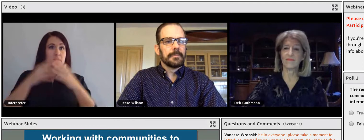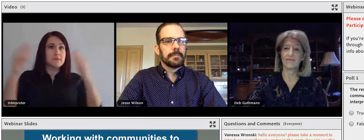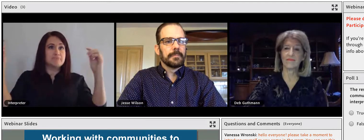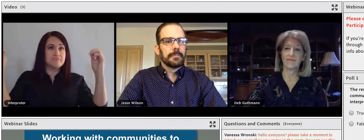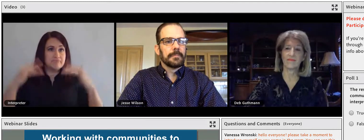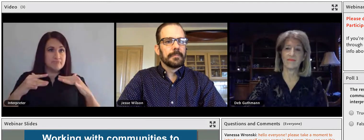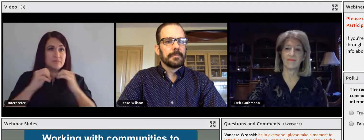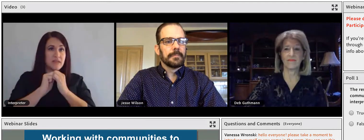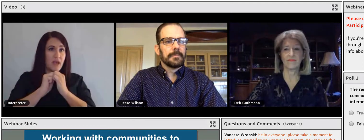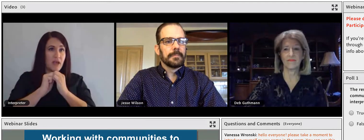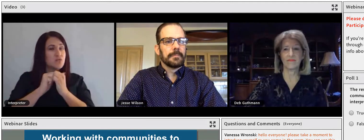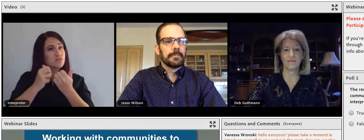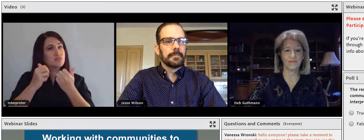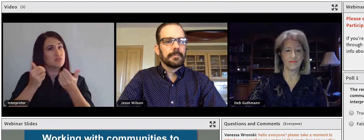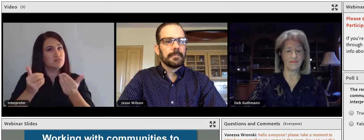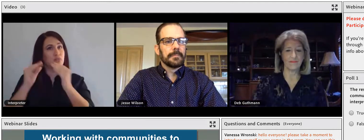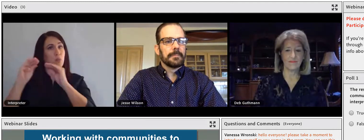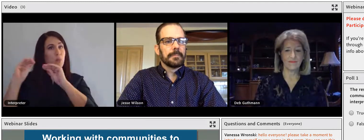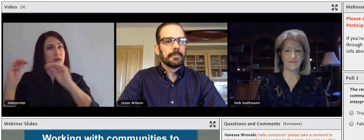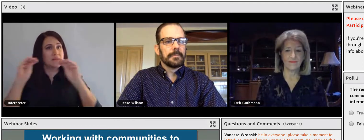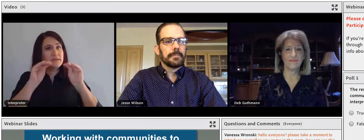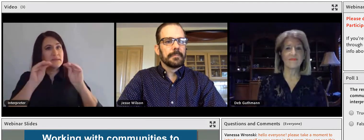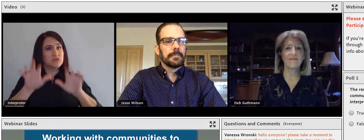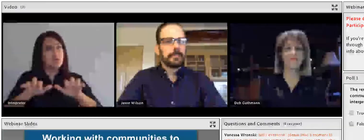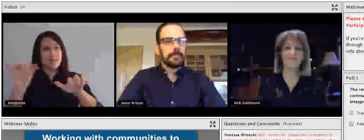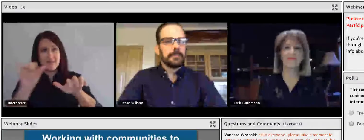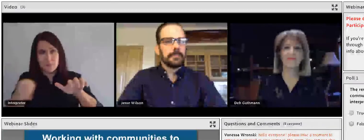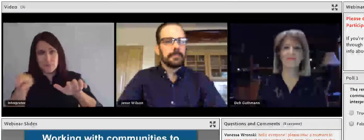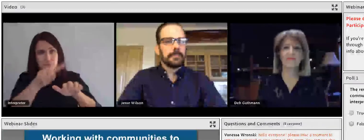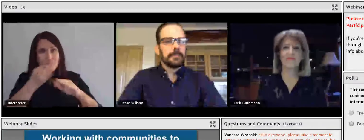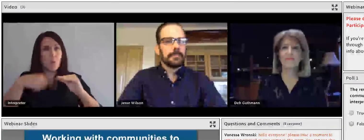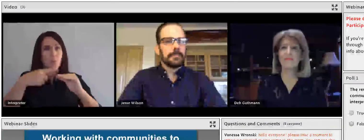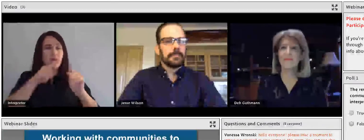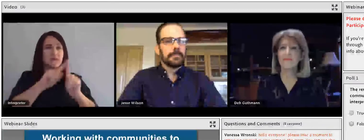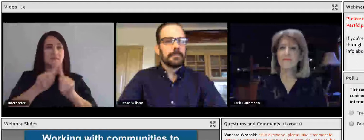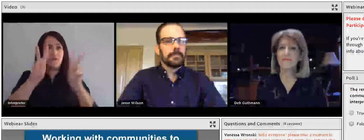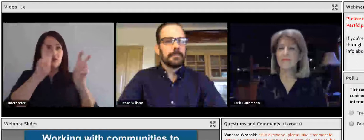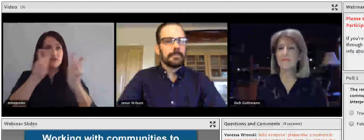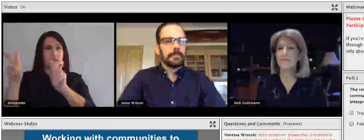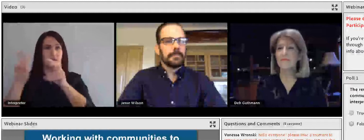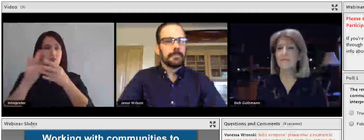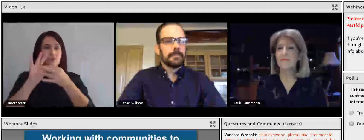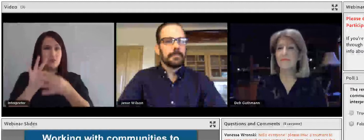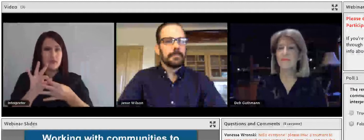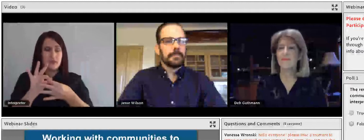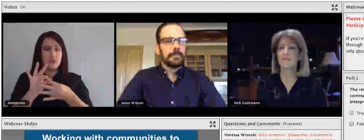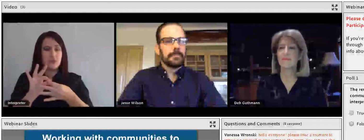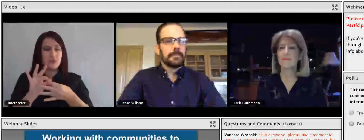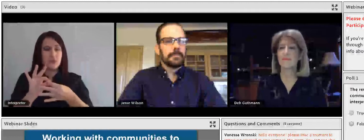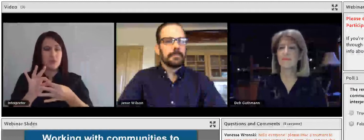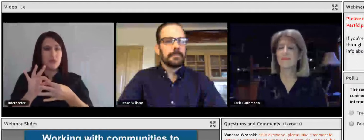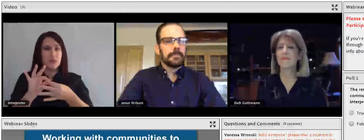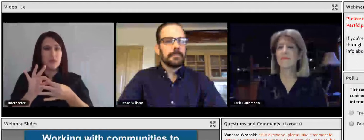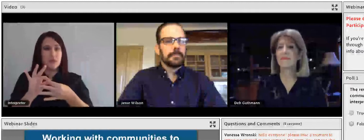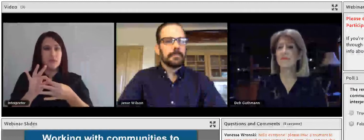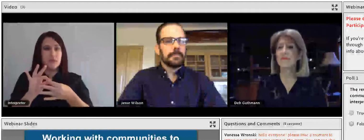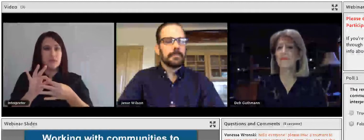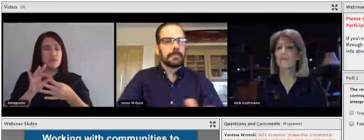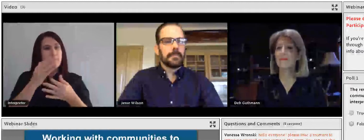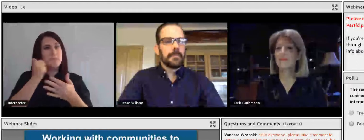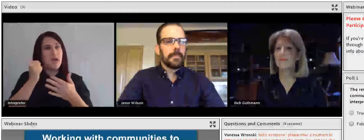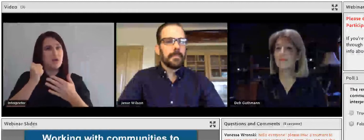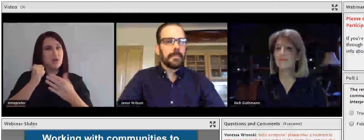educate audiences such as yourselves on different topics relating to better prevention, treatment,